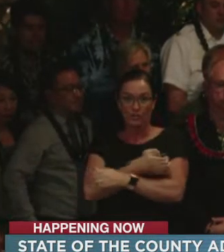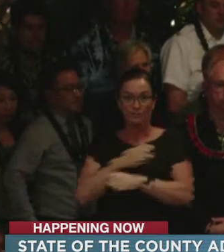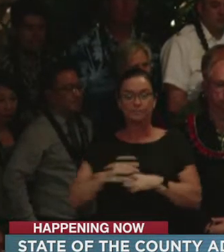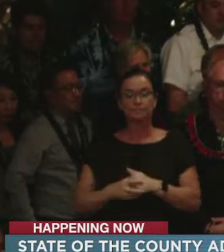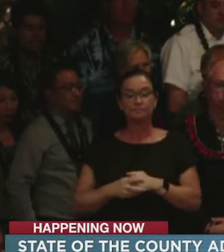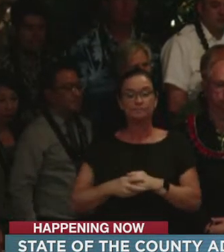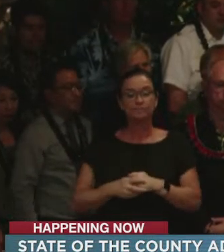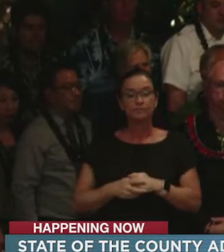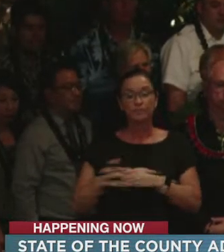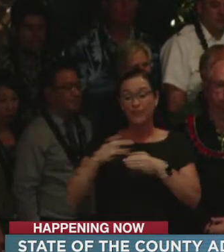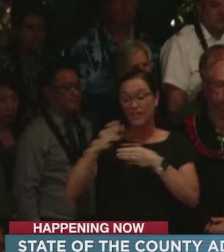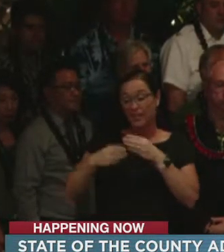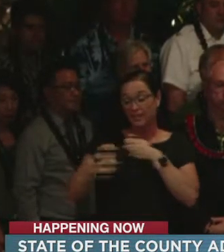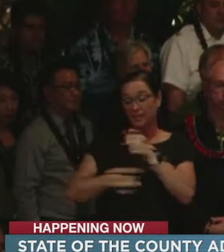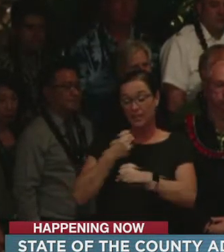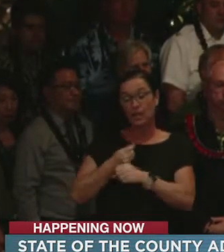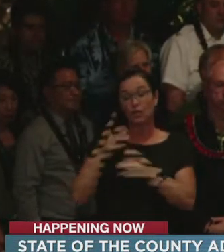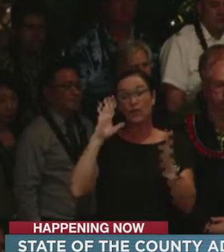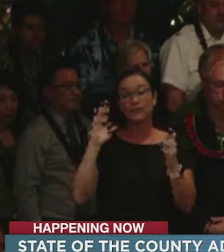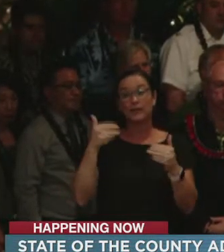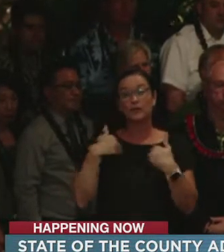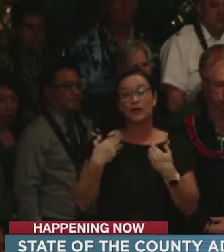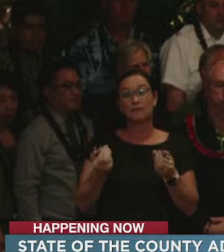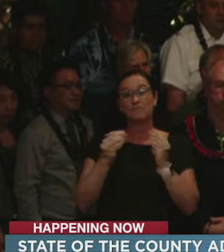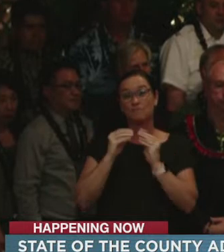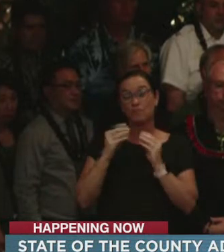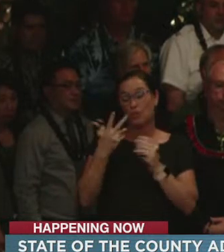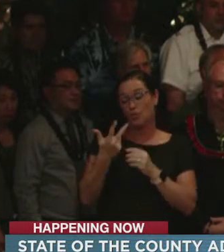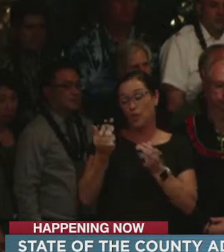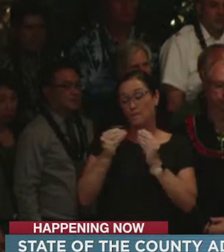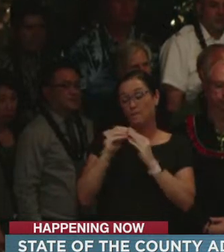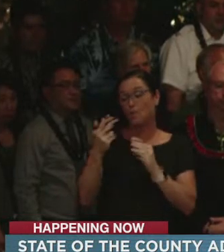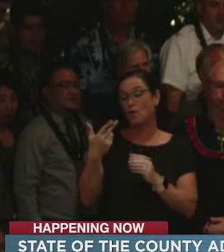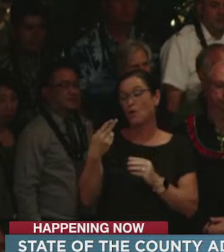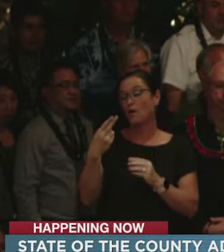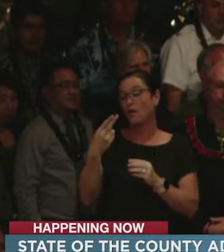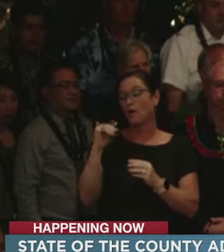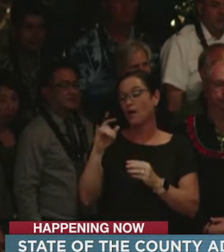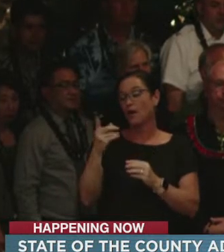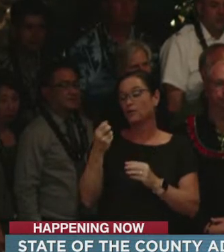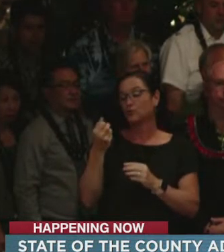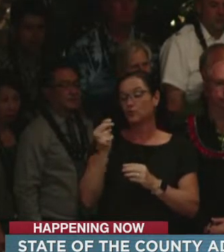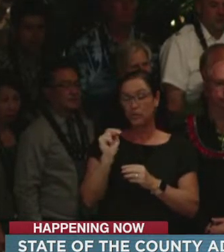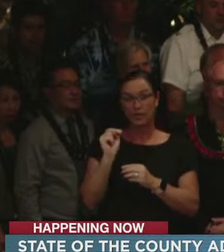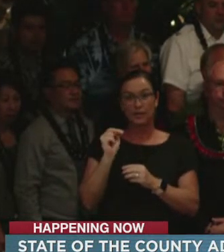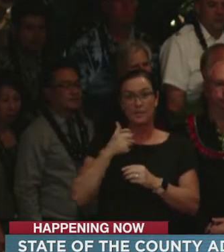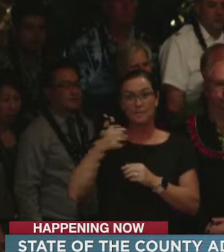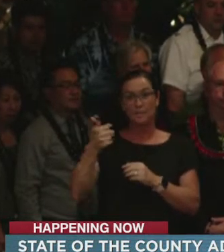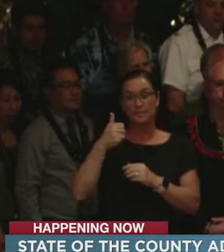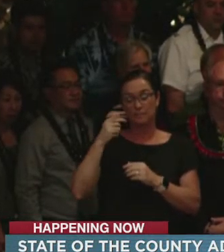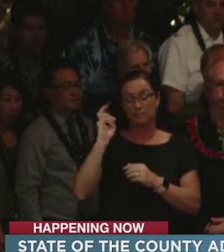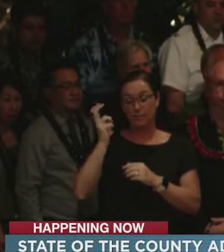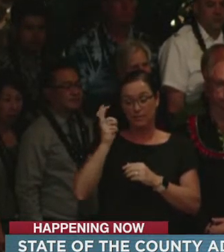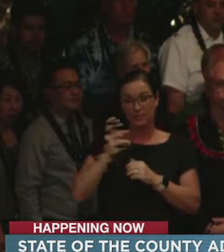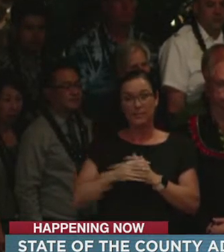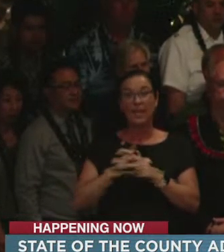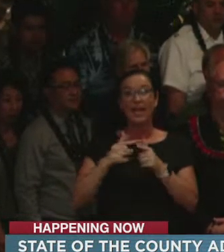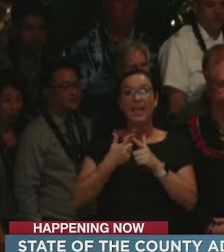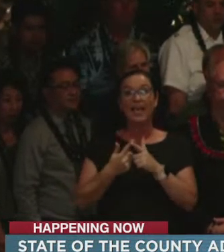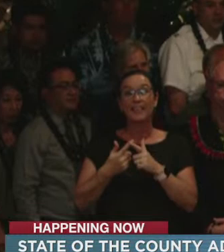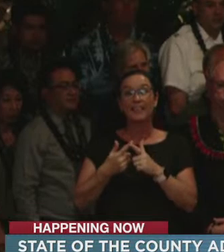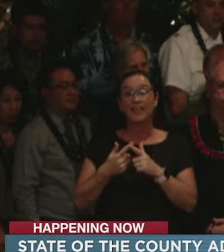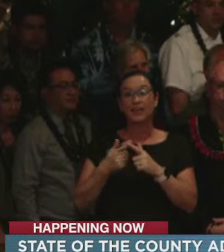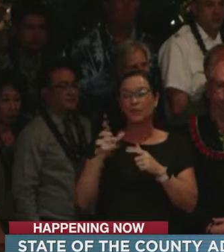we expect 3 additional hydrogen buses to our fleet, and by 2024, we'll add an additional 18 electric buses to the